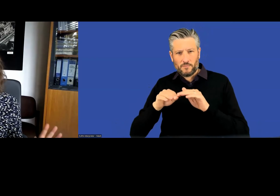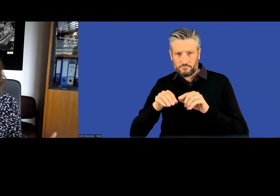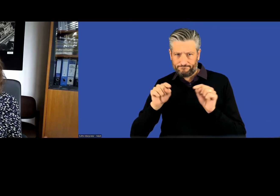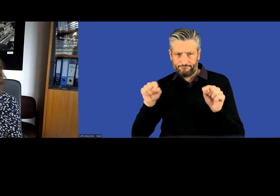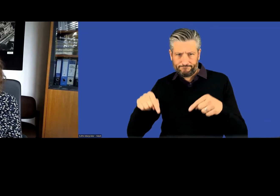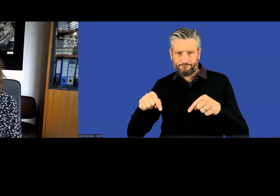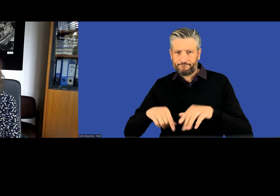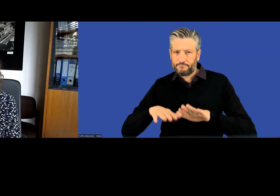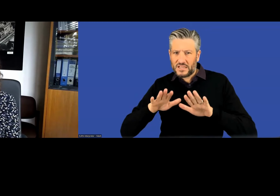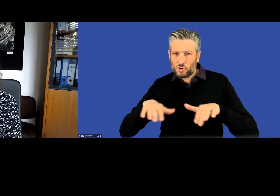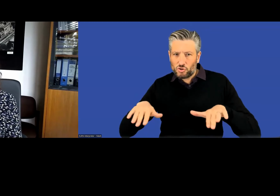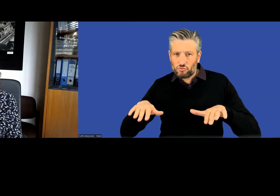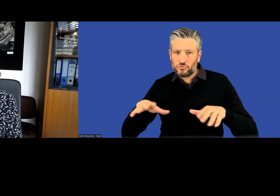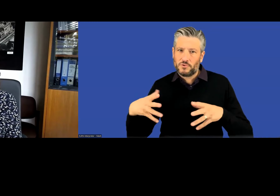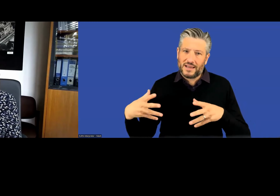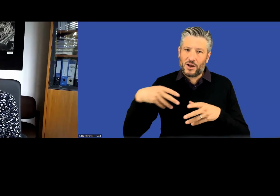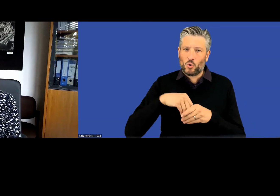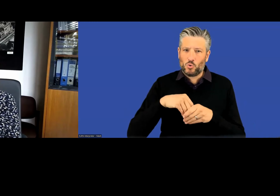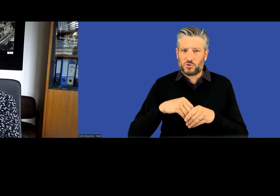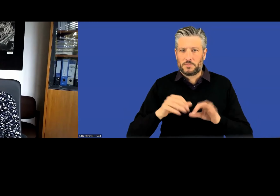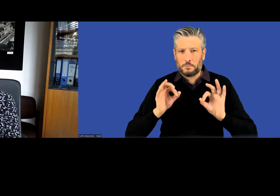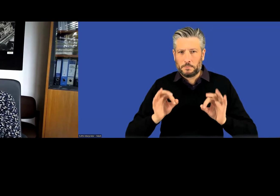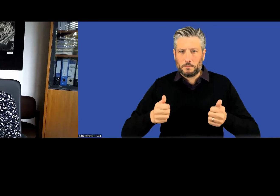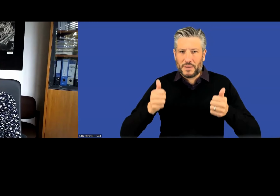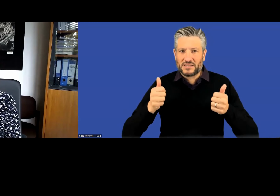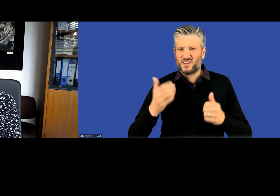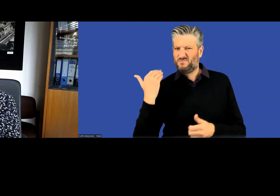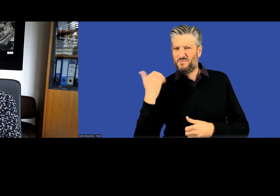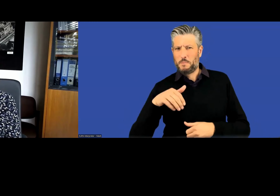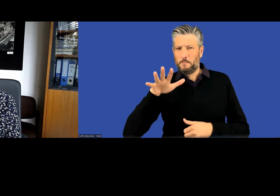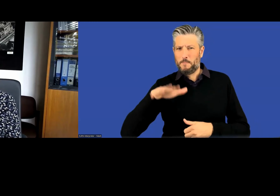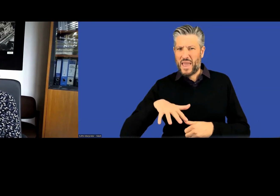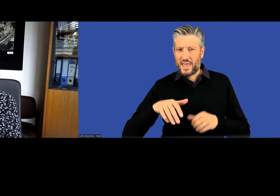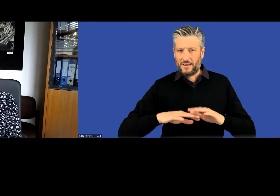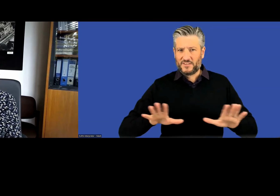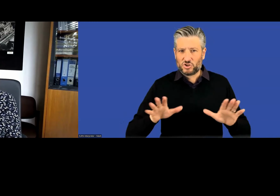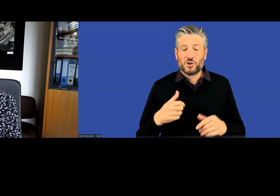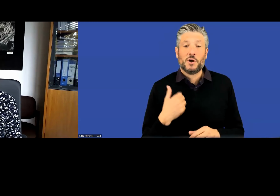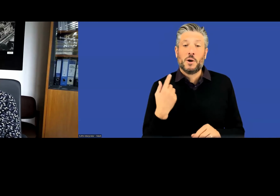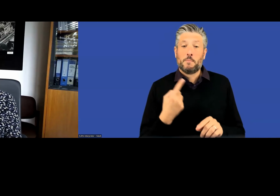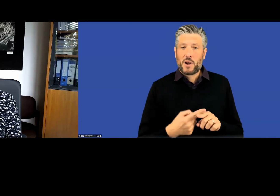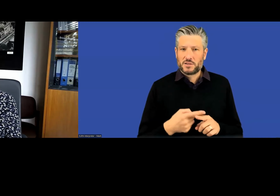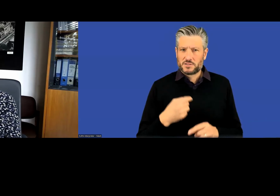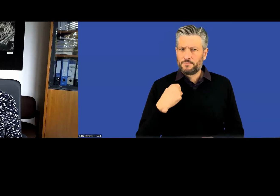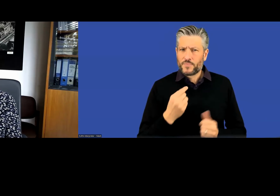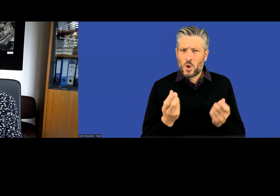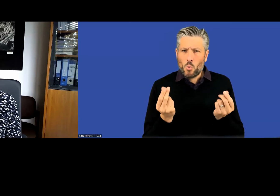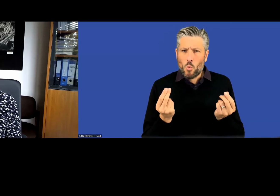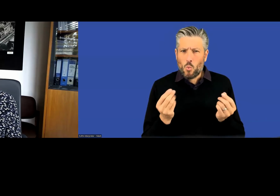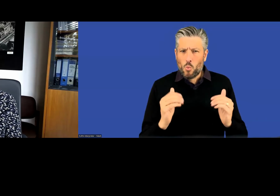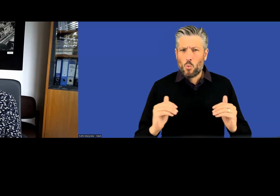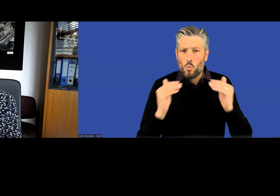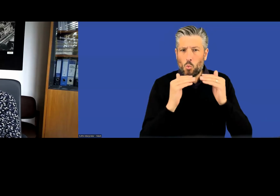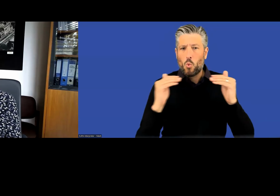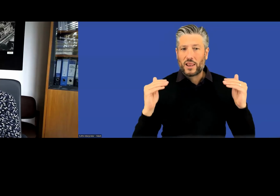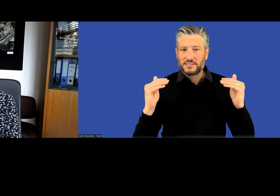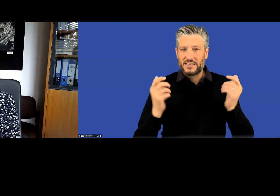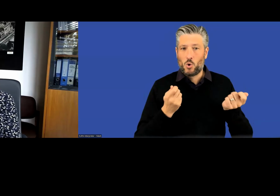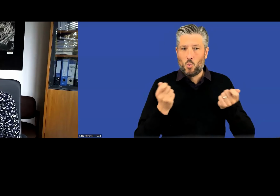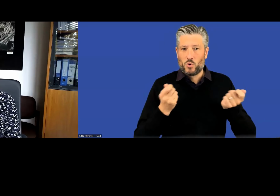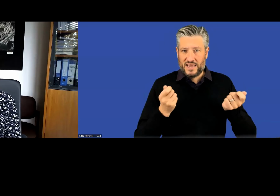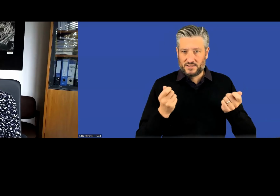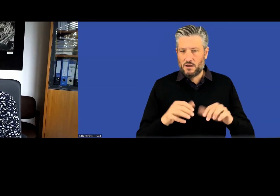earlier in May this year, and also my work as a quality coordinator, I see that digital exclusion really